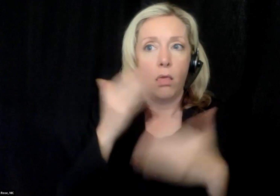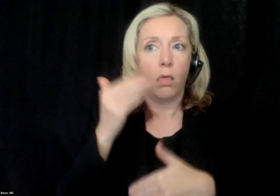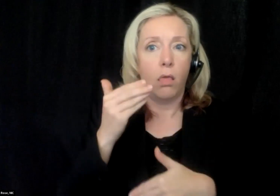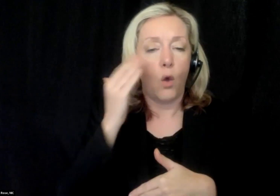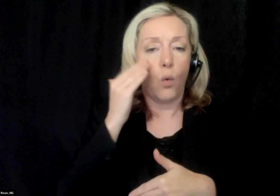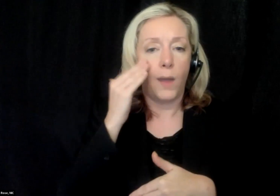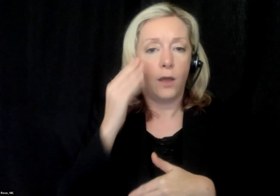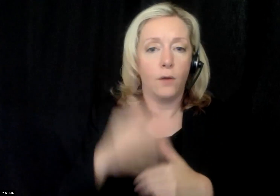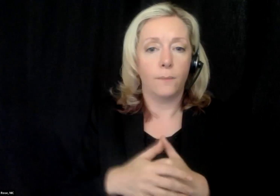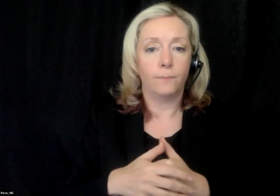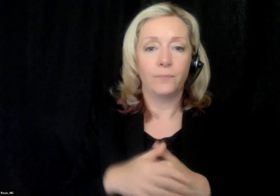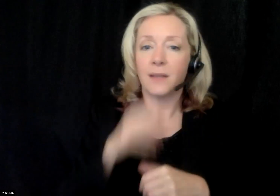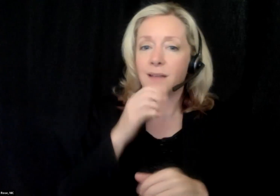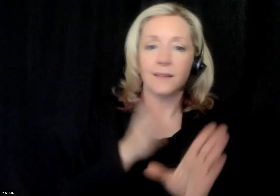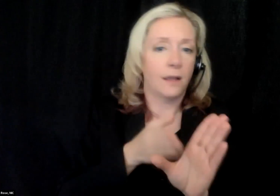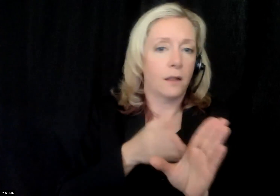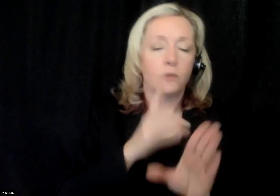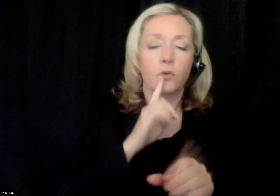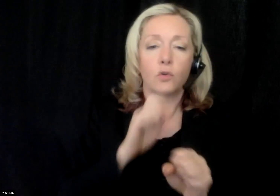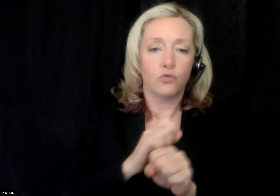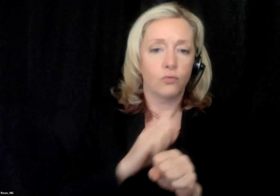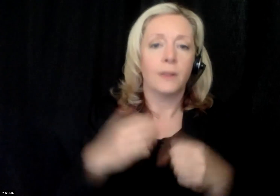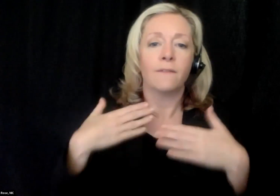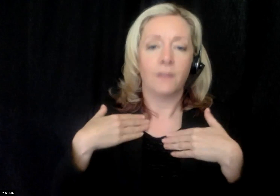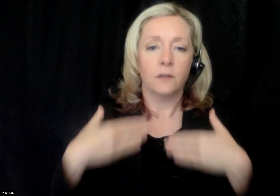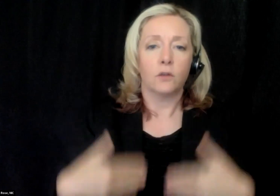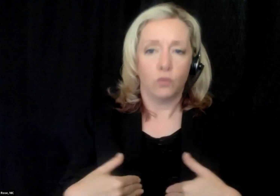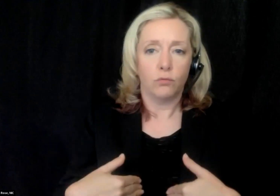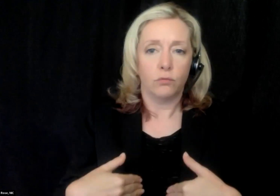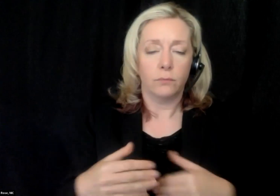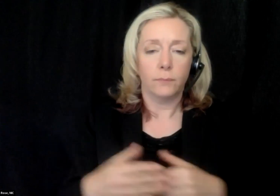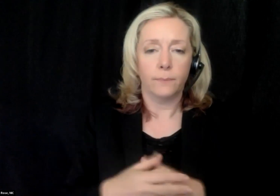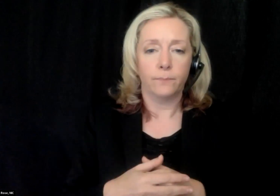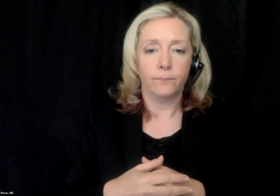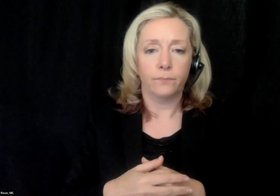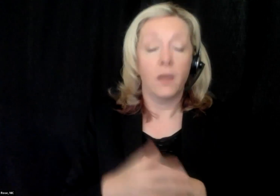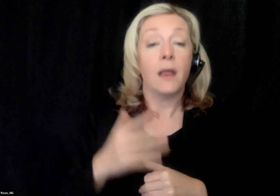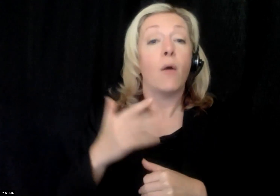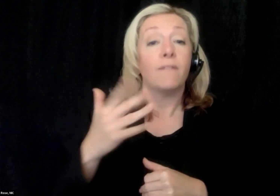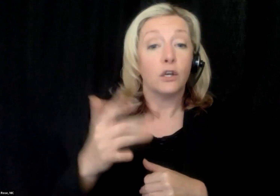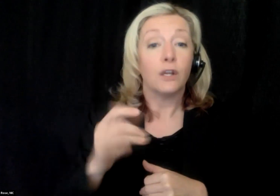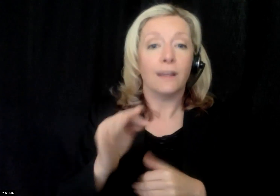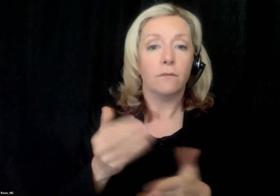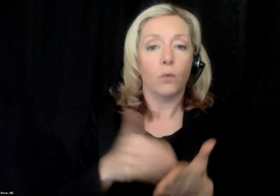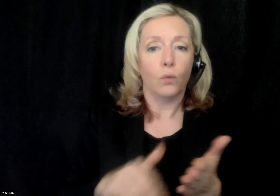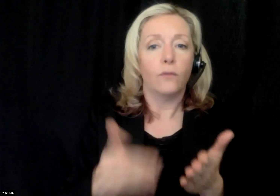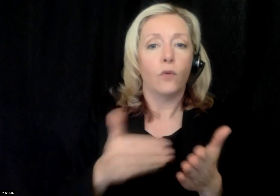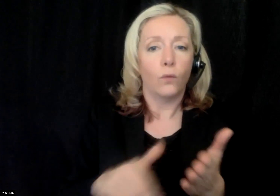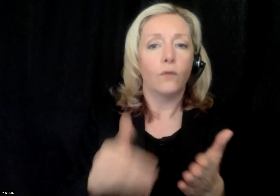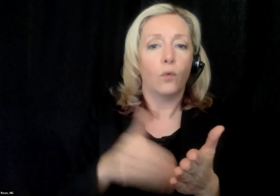This is not psychological, it's physiological, that has eventually psychological consequences.